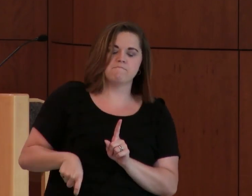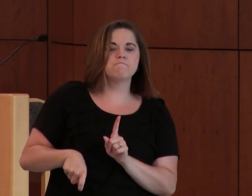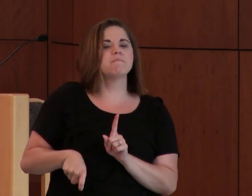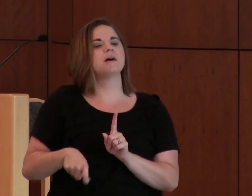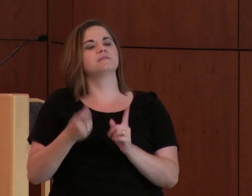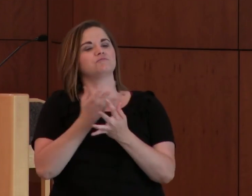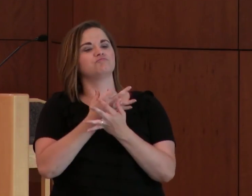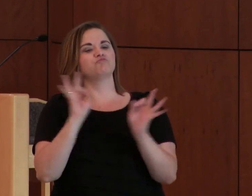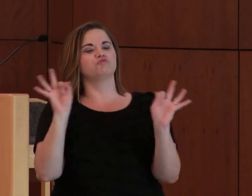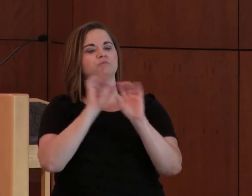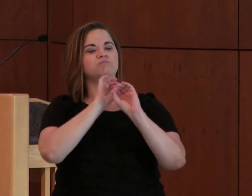themselves.